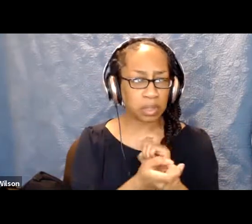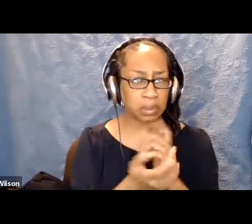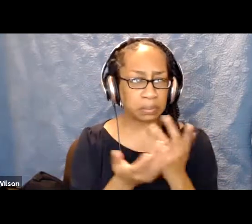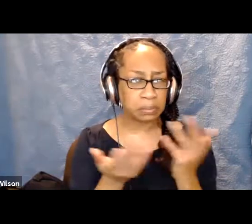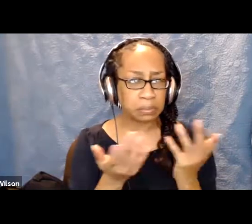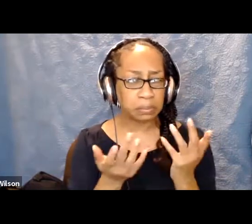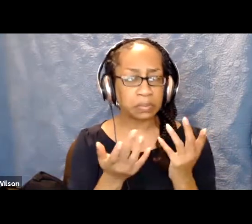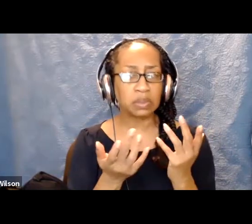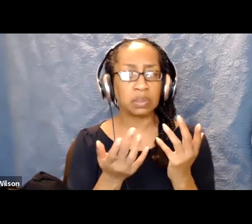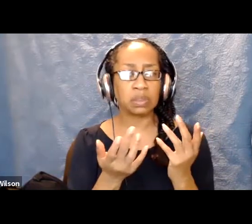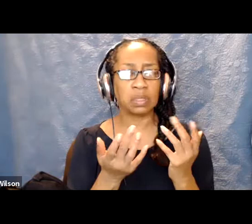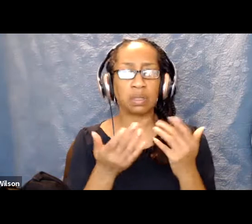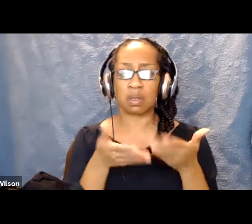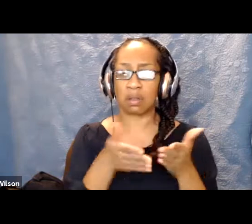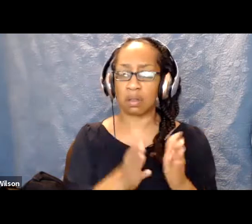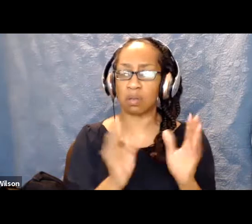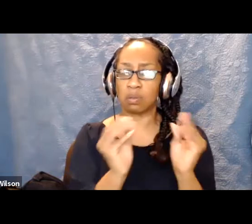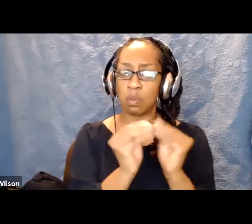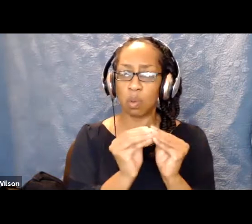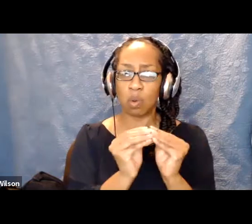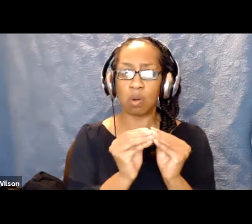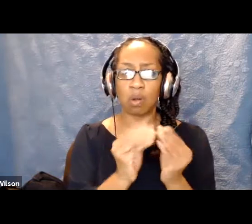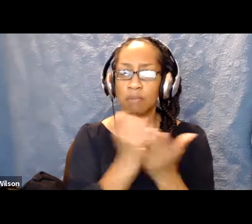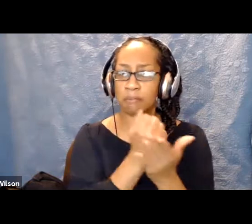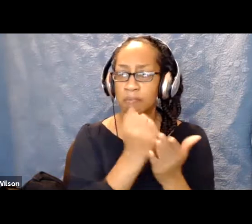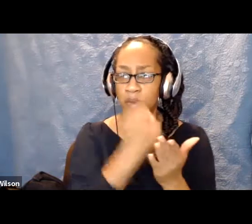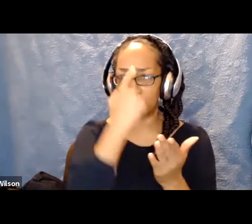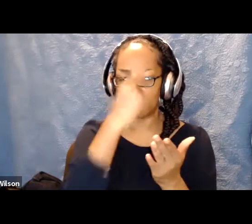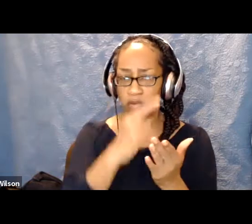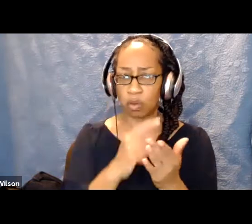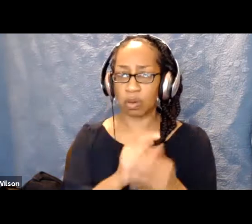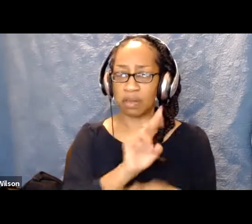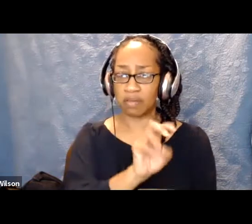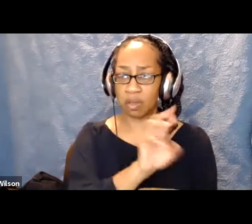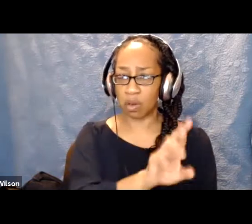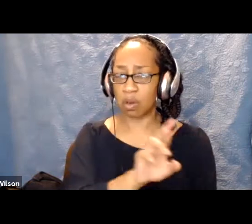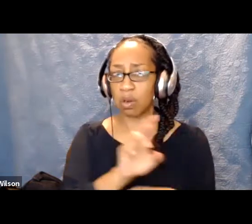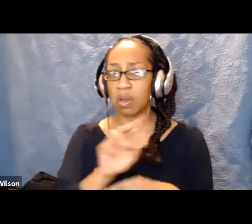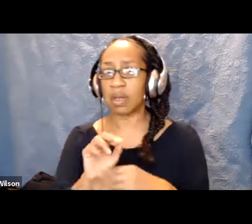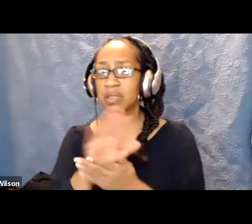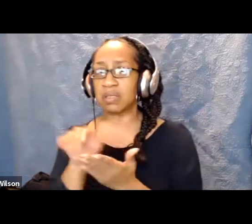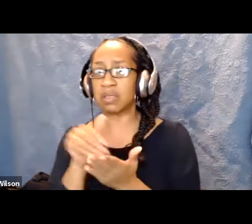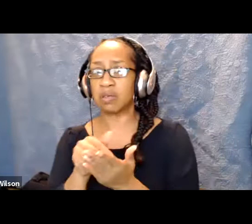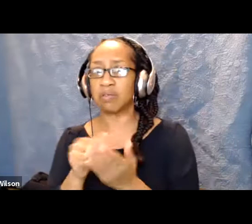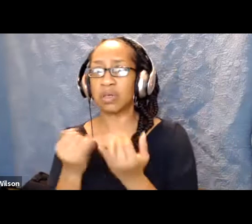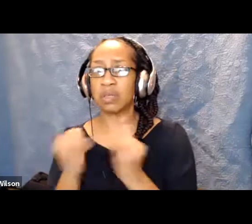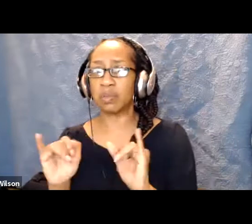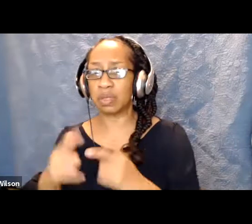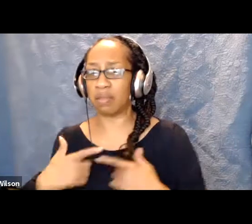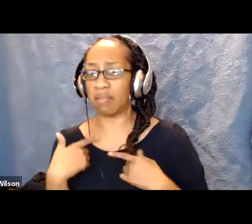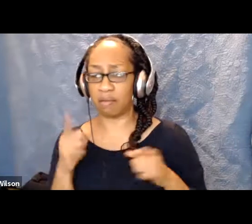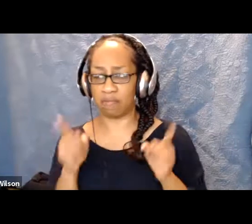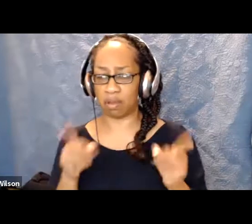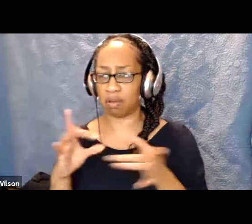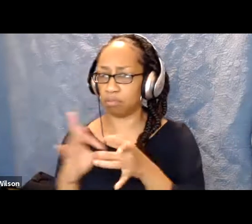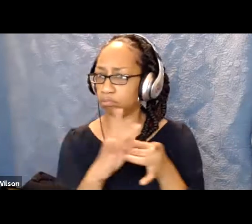further opportunities for collaboration between vocational rehabilitation, centers for independent living,